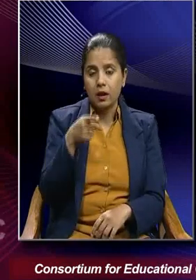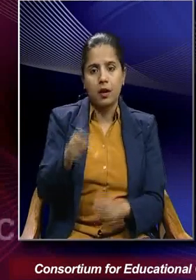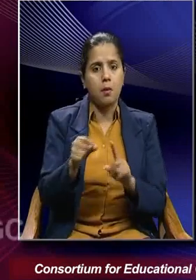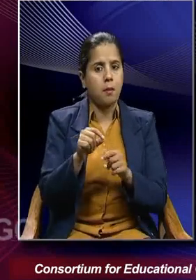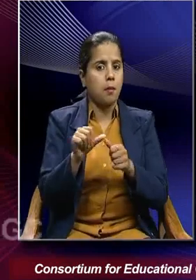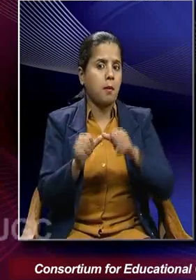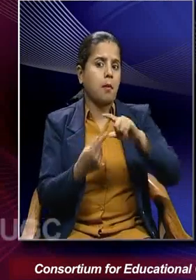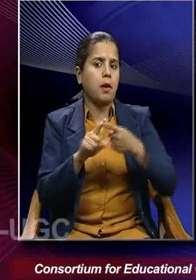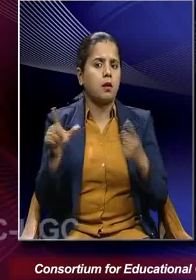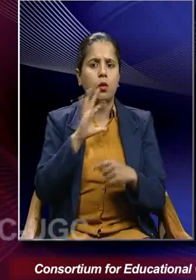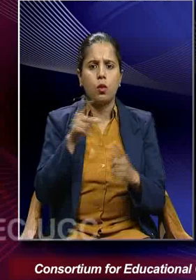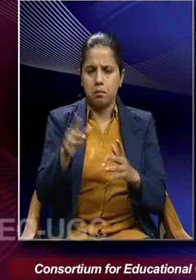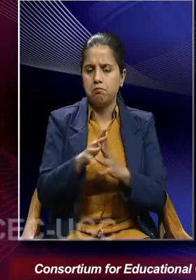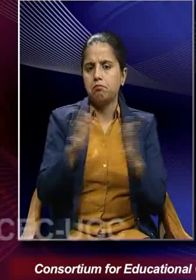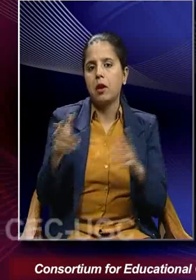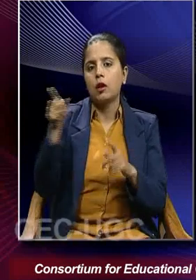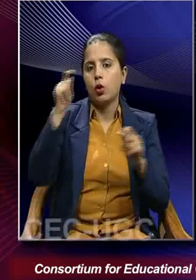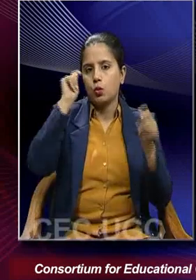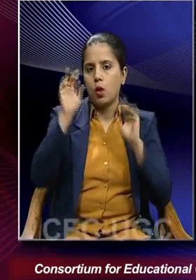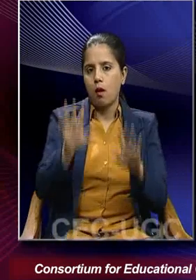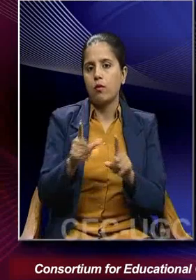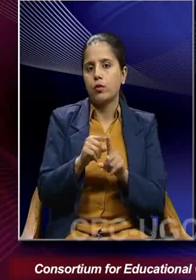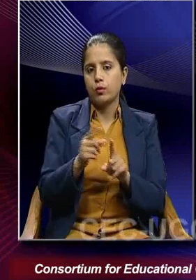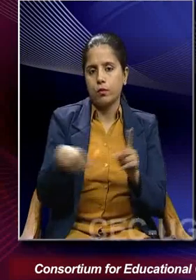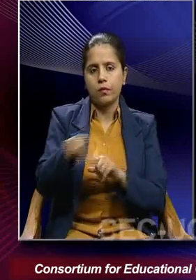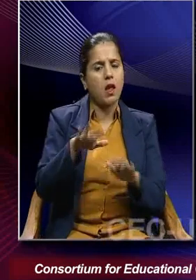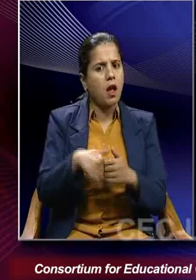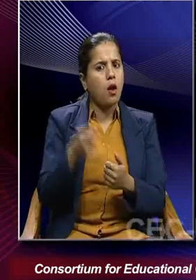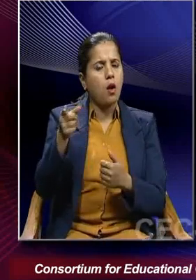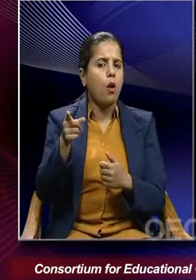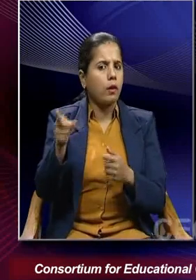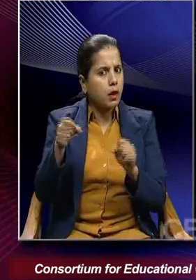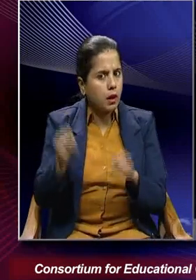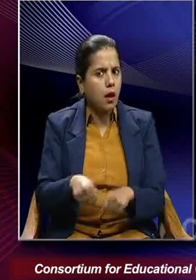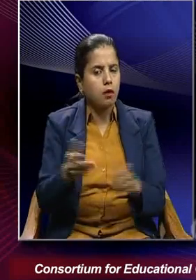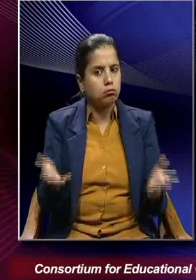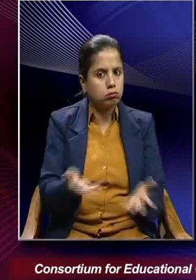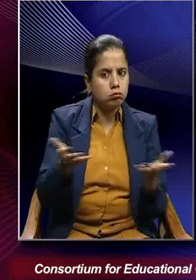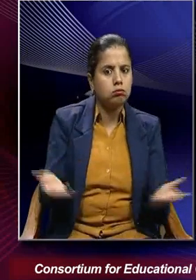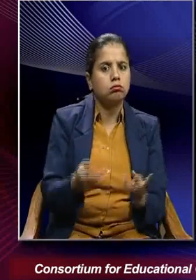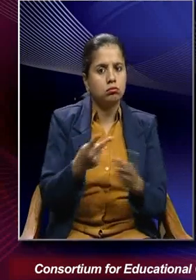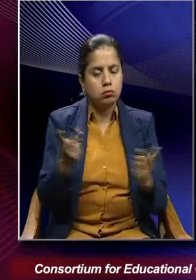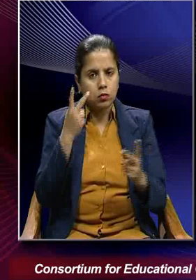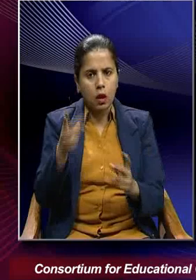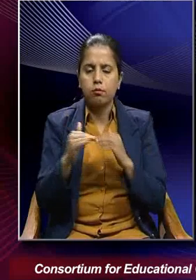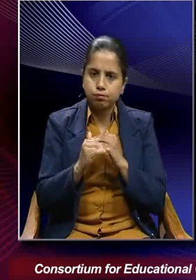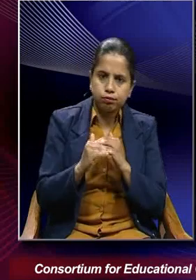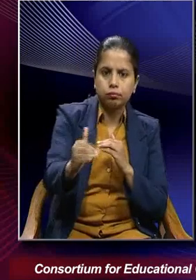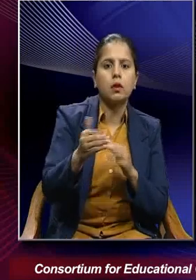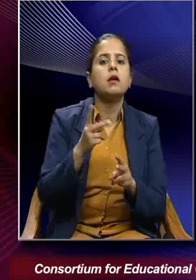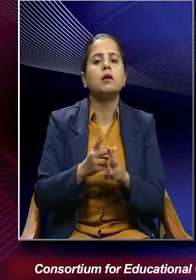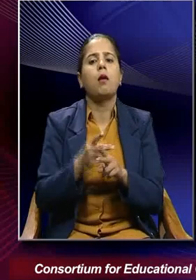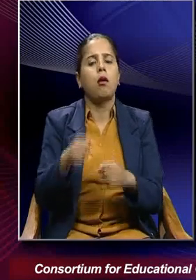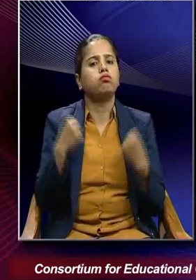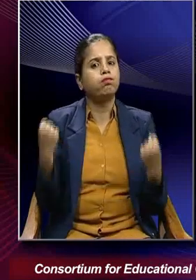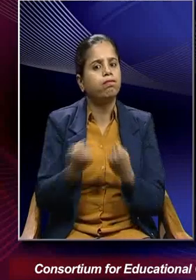played definitely a major role, and how he was in a way able to motivate or sustain the kind of